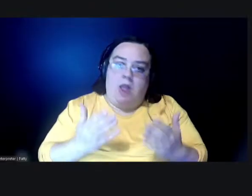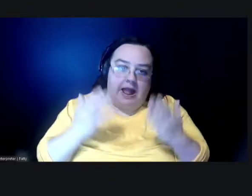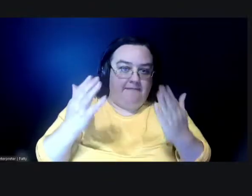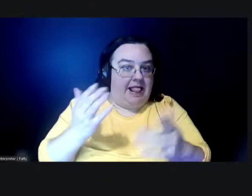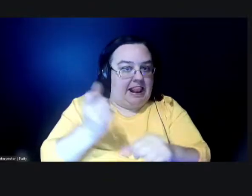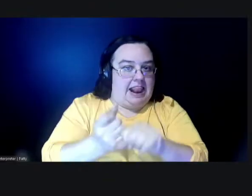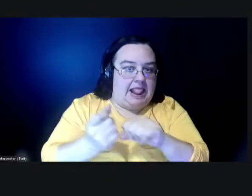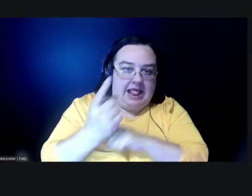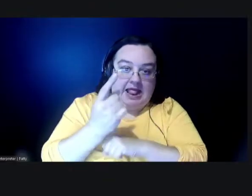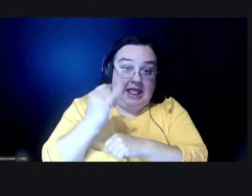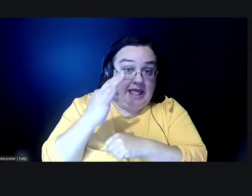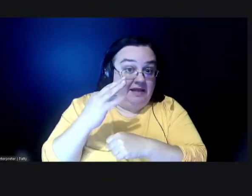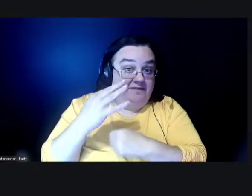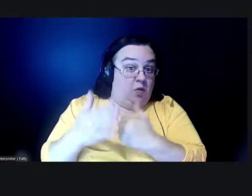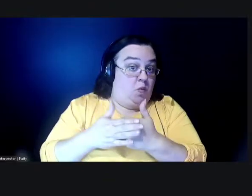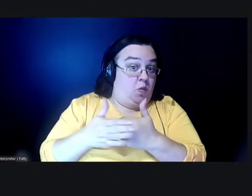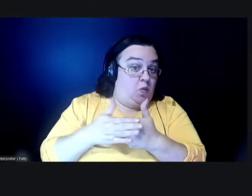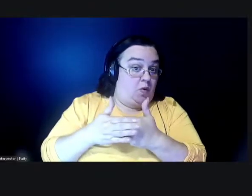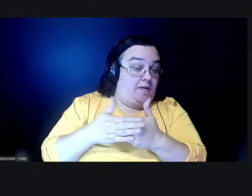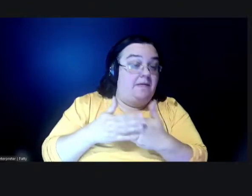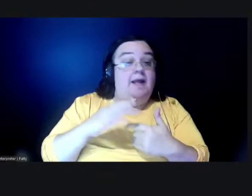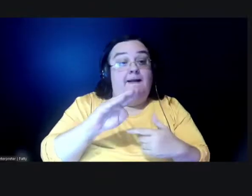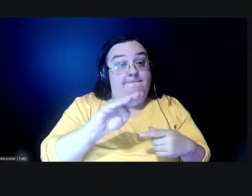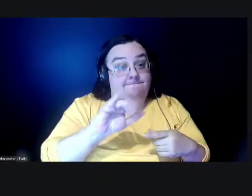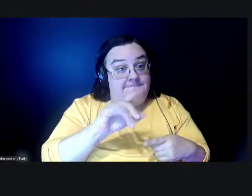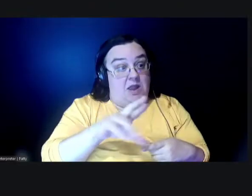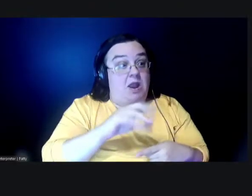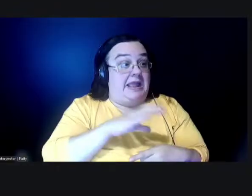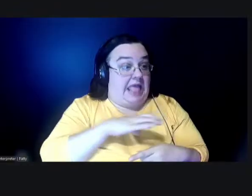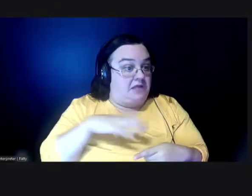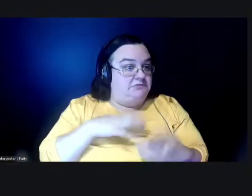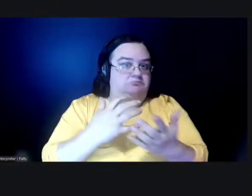close proximity, that the mayor and council attended as well.